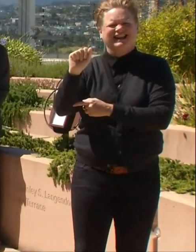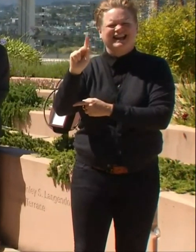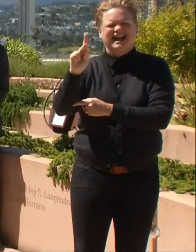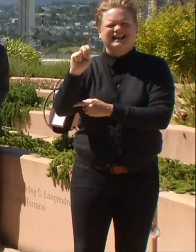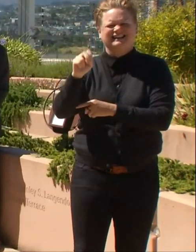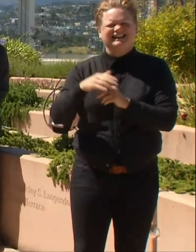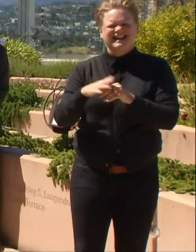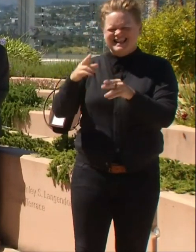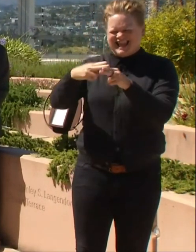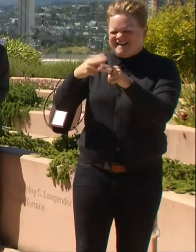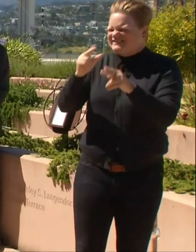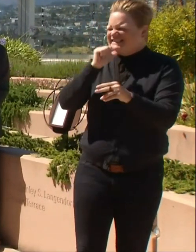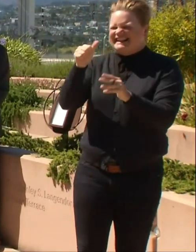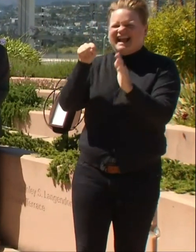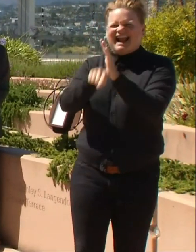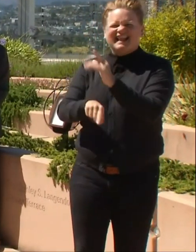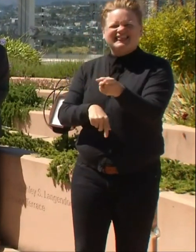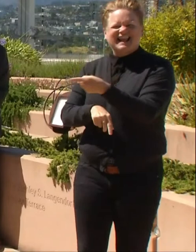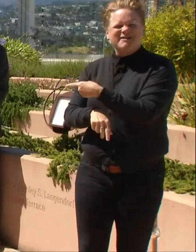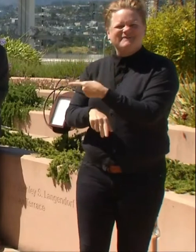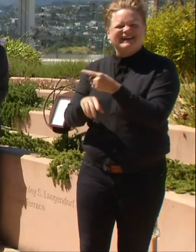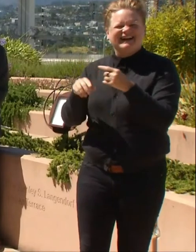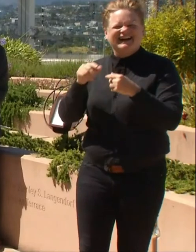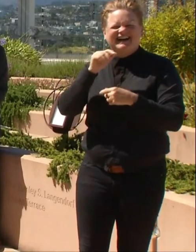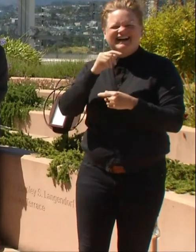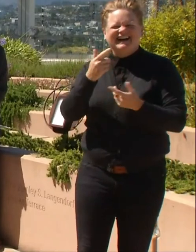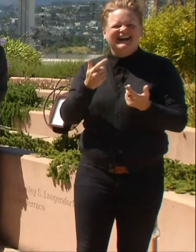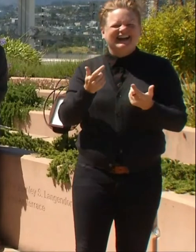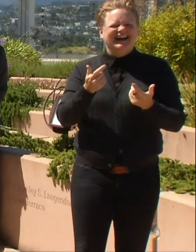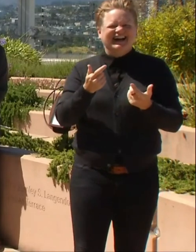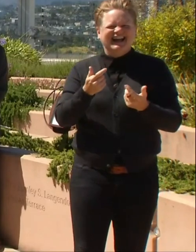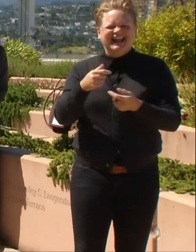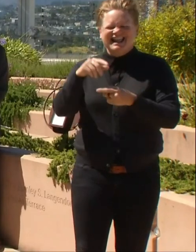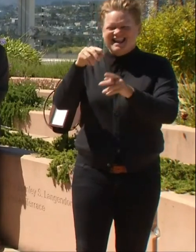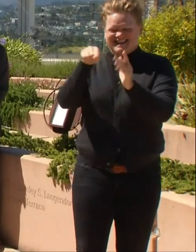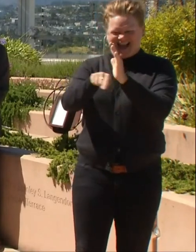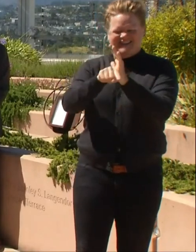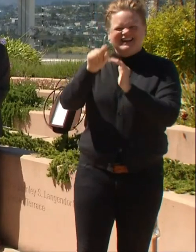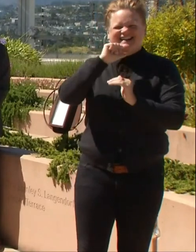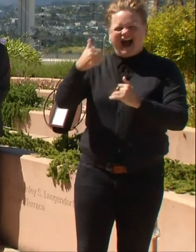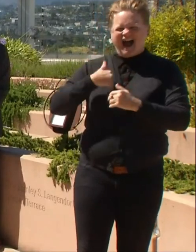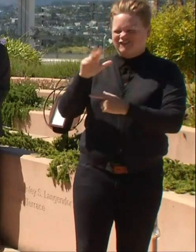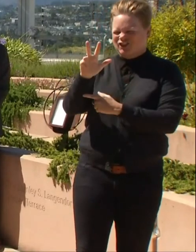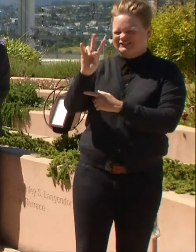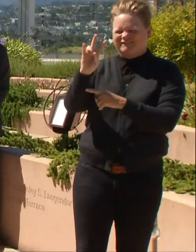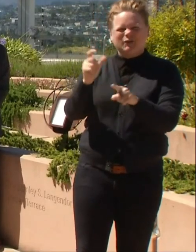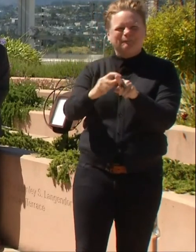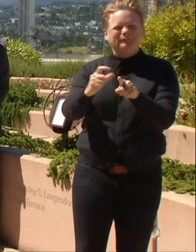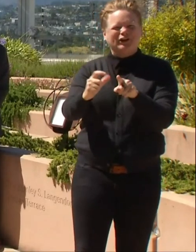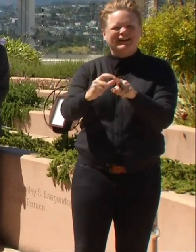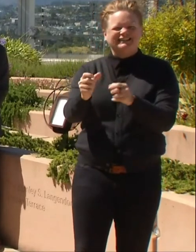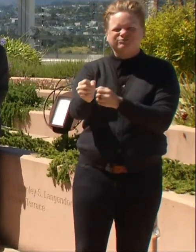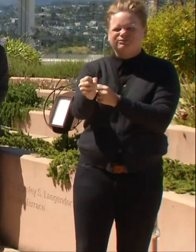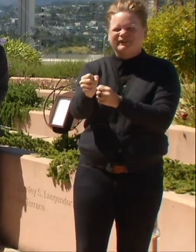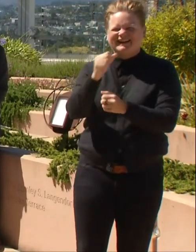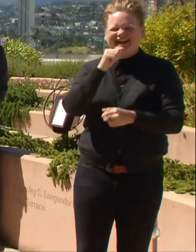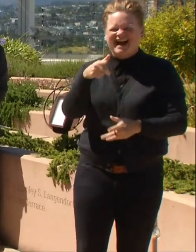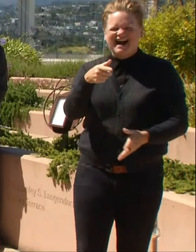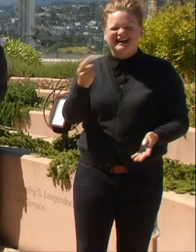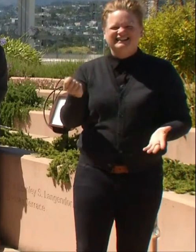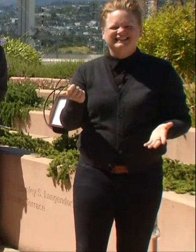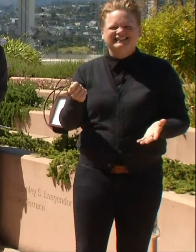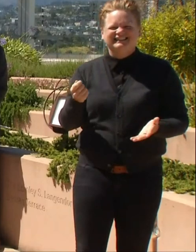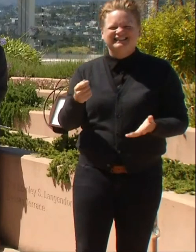37 bullets in Aubrey Abacasa's on August 14, 2006, Paulette Brown's only son.